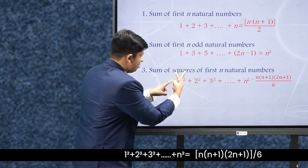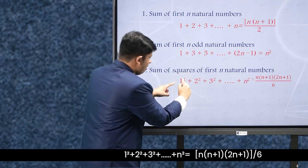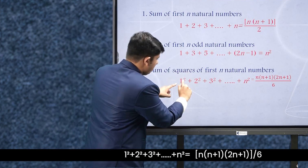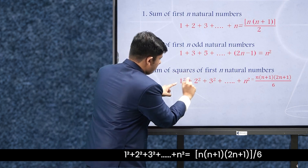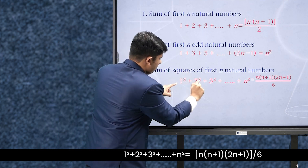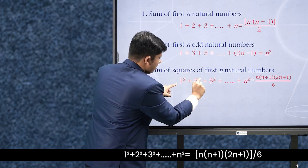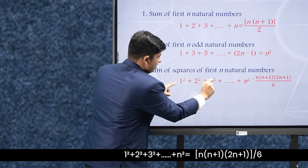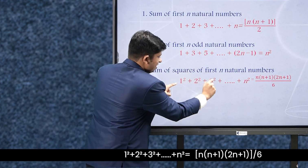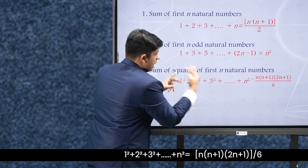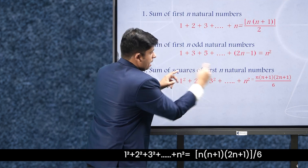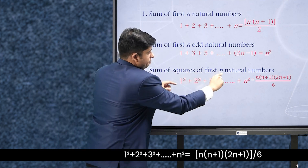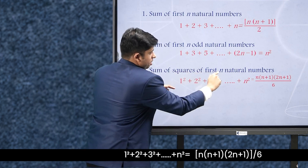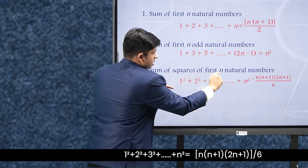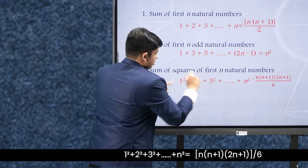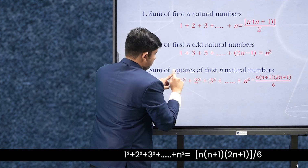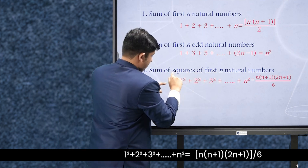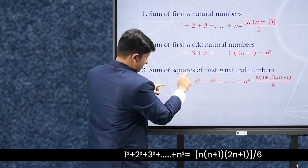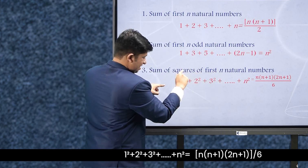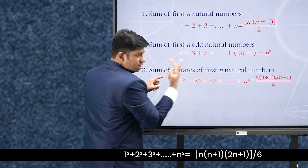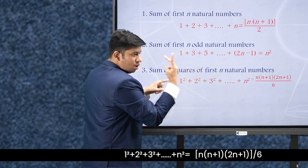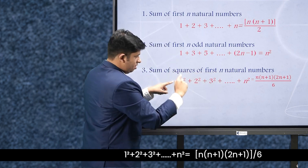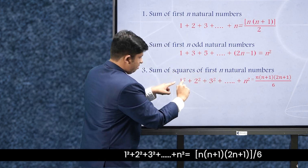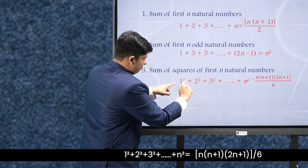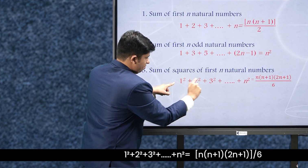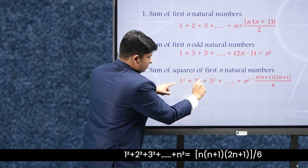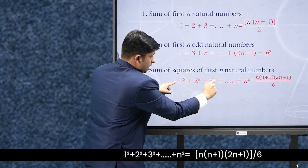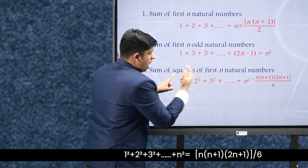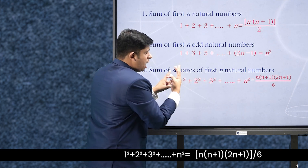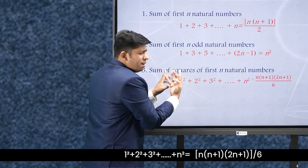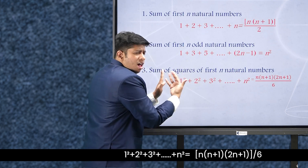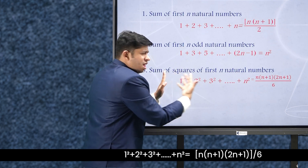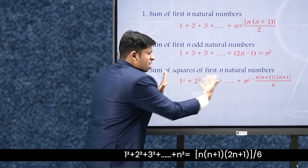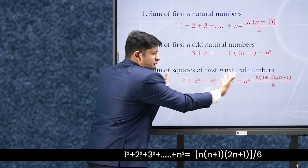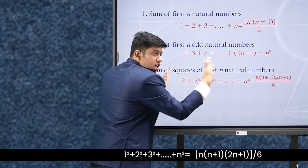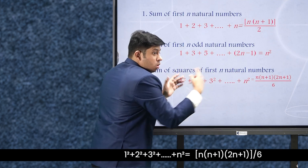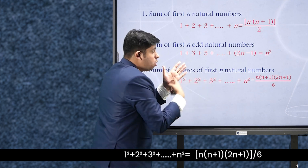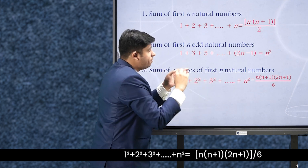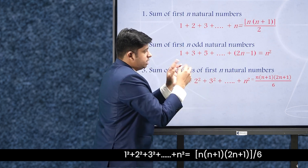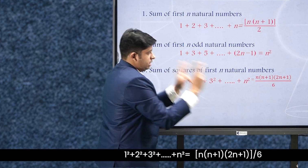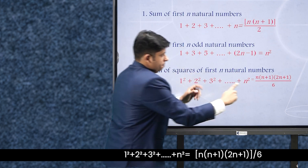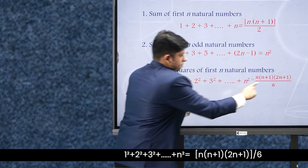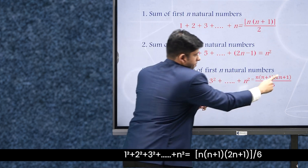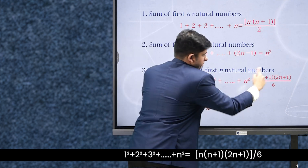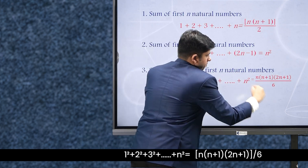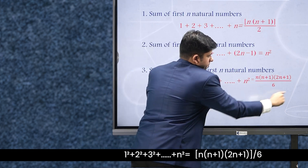equal to n into n plus 1 into 2n plus 1 by 6.